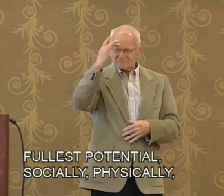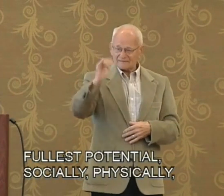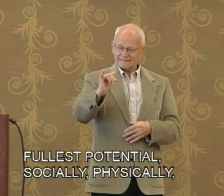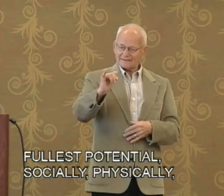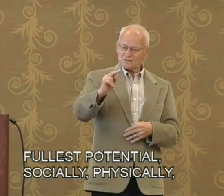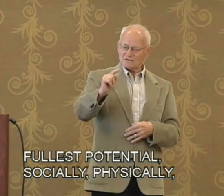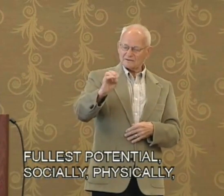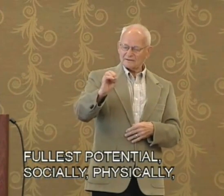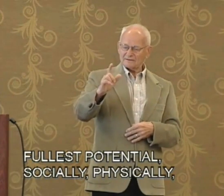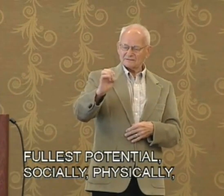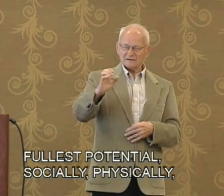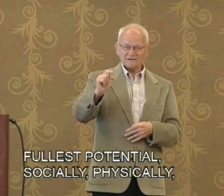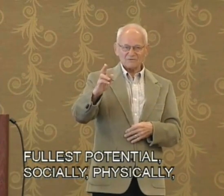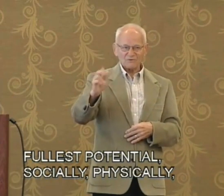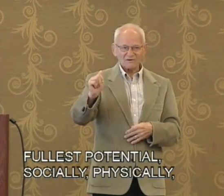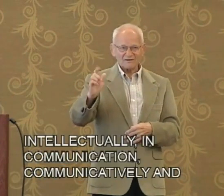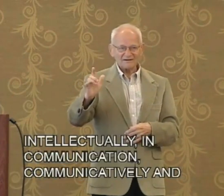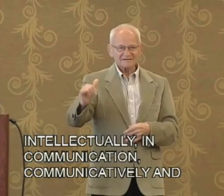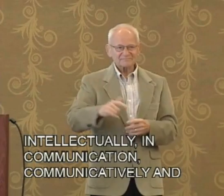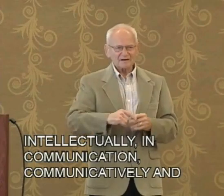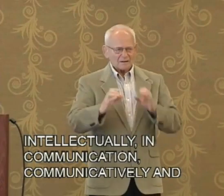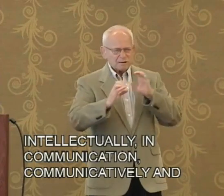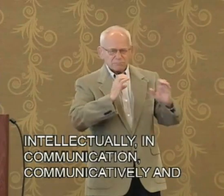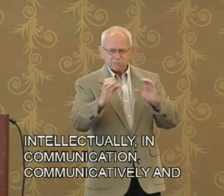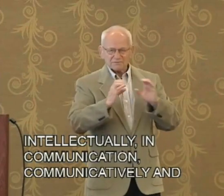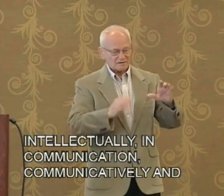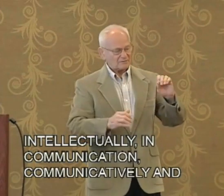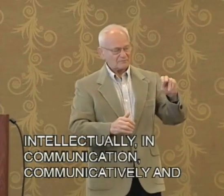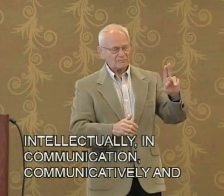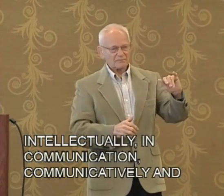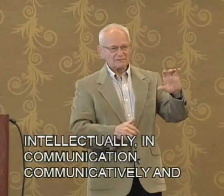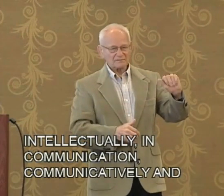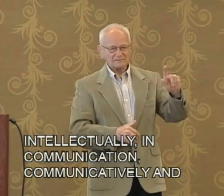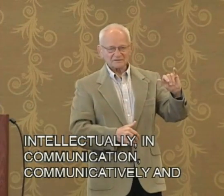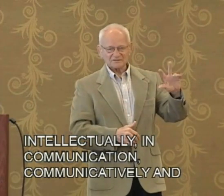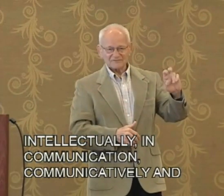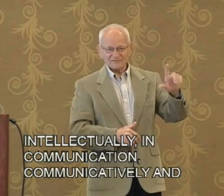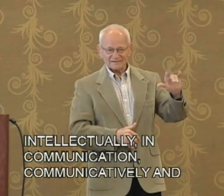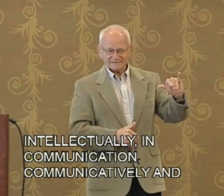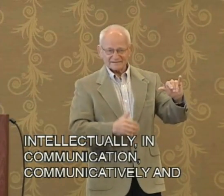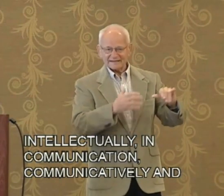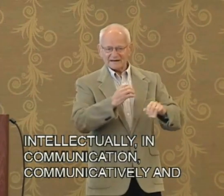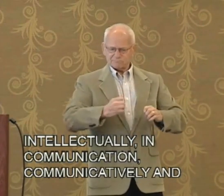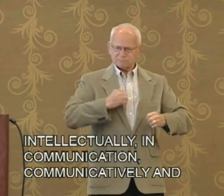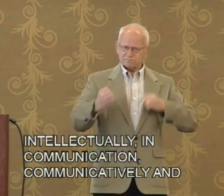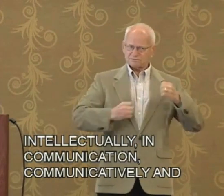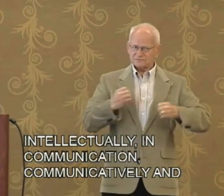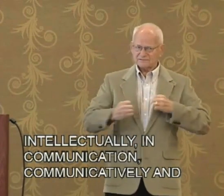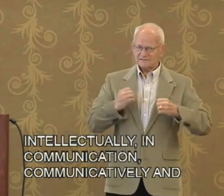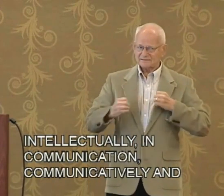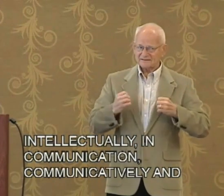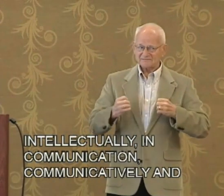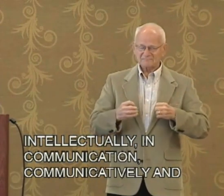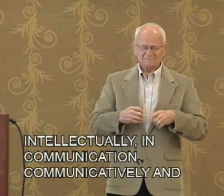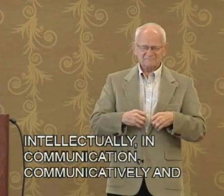intellectually, and communication, communicatively, and emotionally,